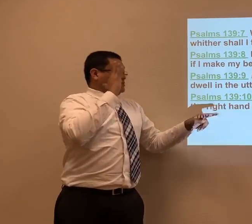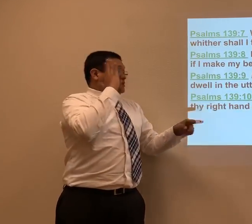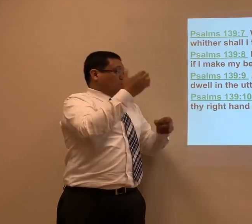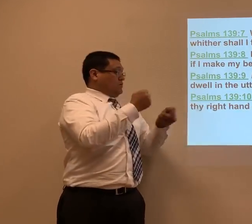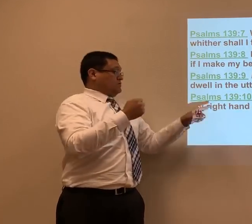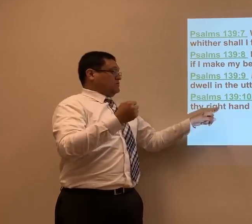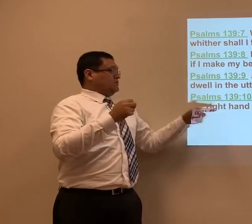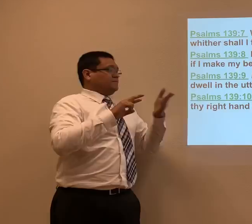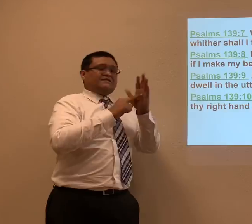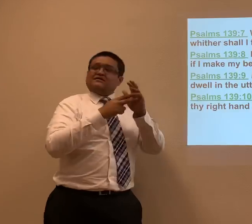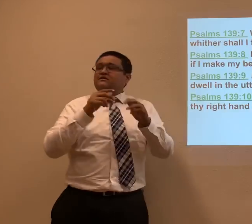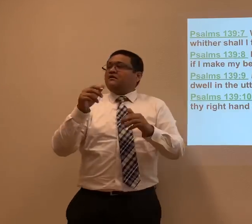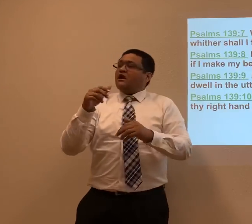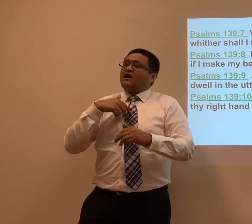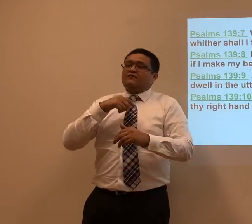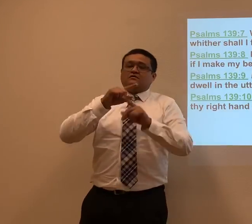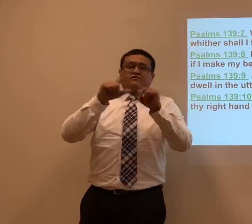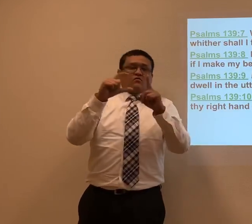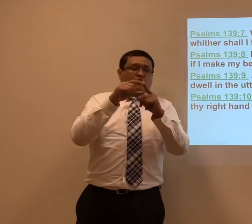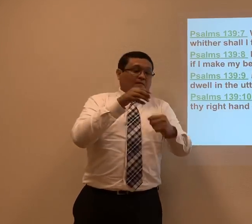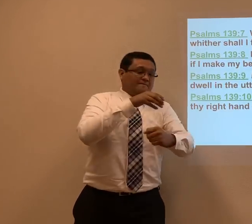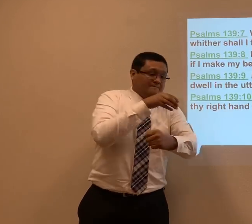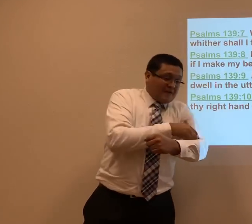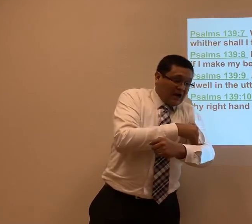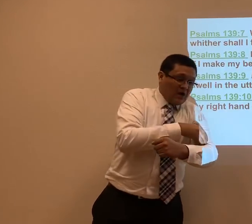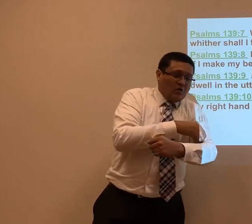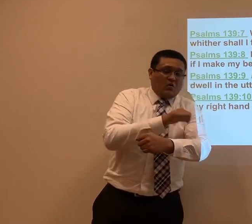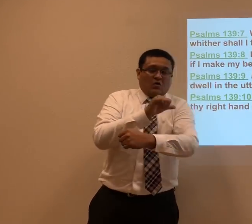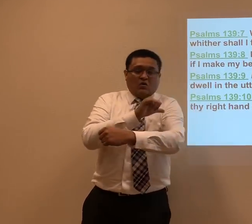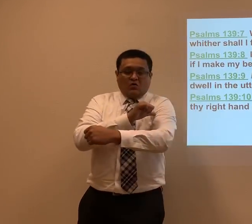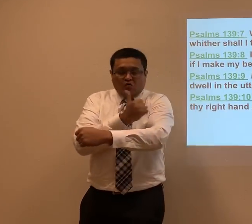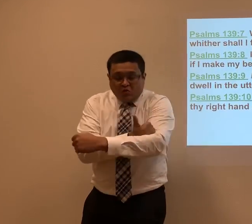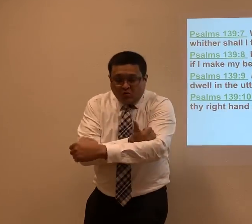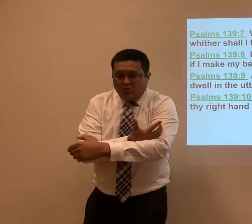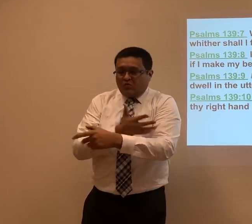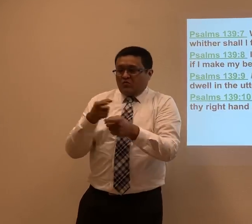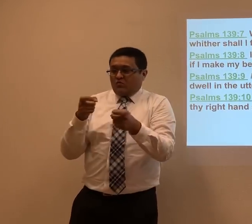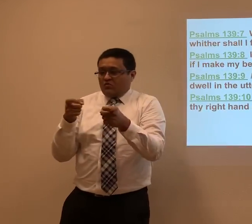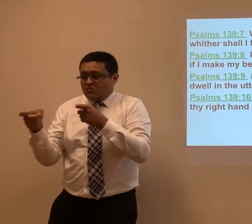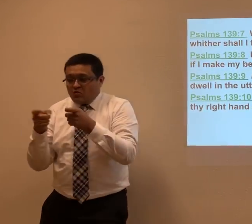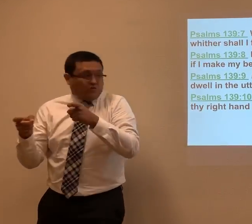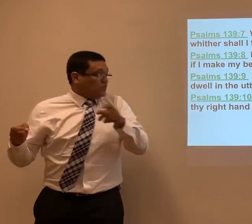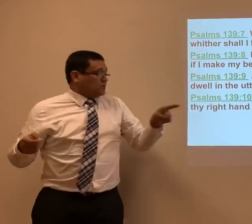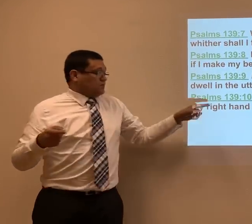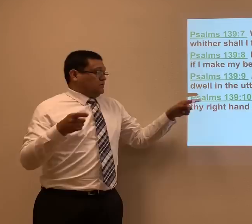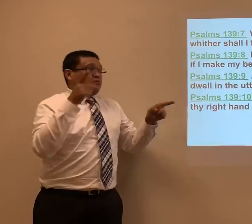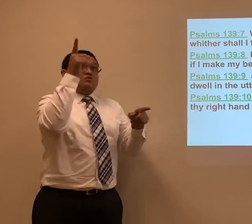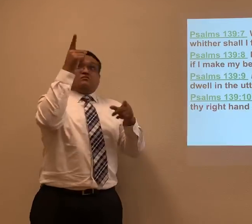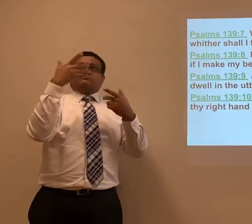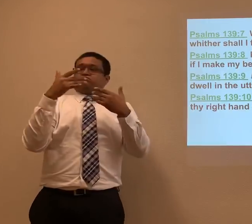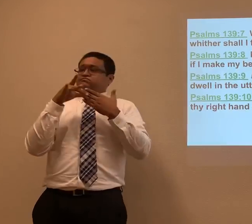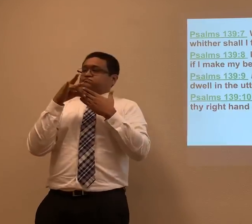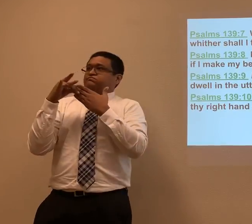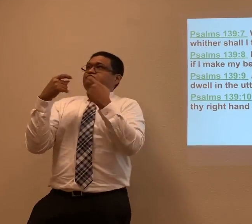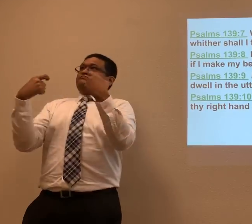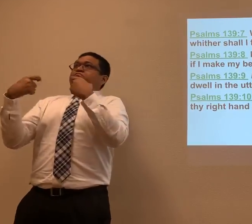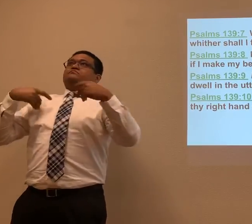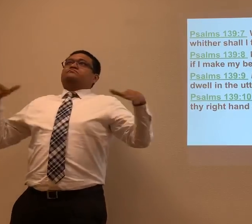thy hand shall lead me, and thy right hand shall hold me. And the right hand represents power and authority, right? So God